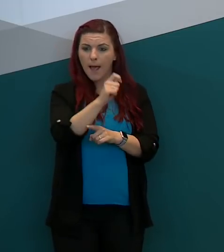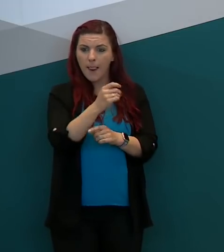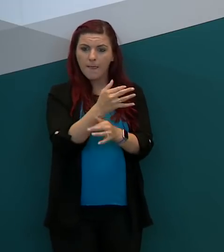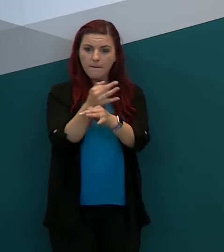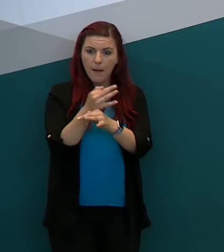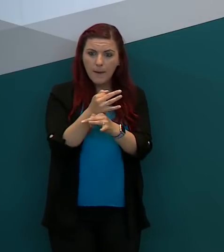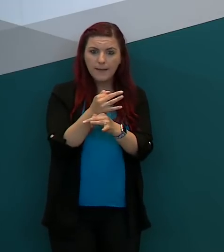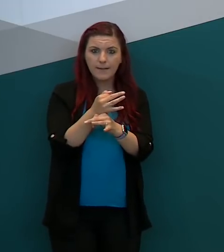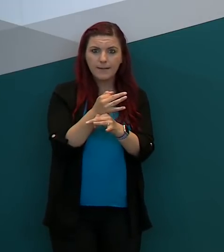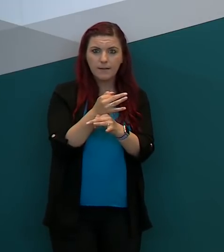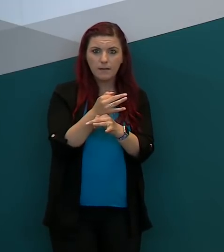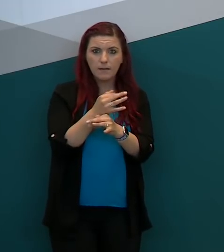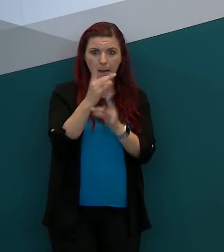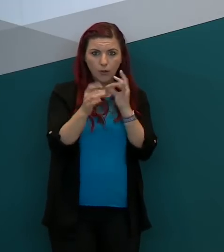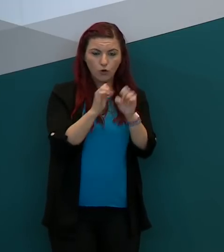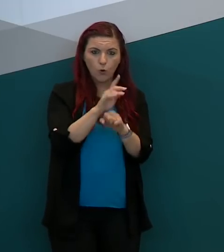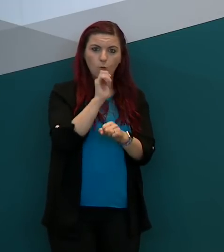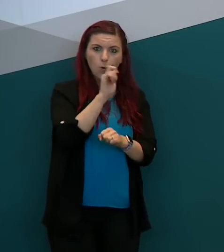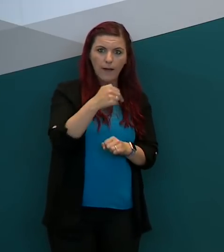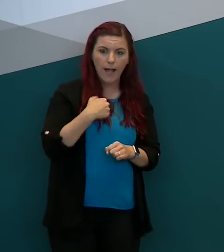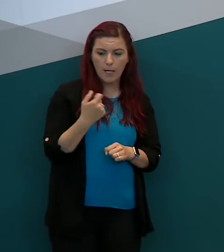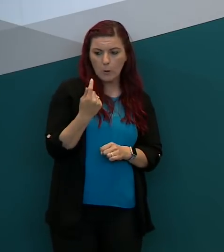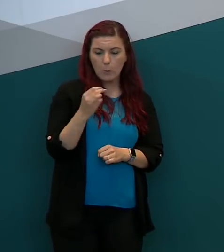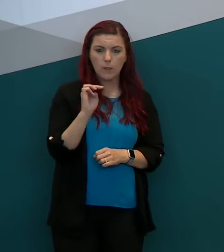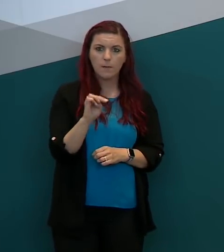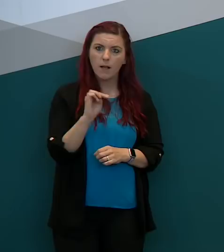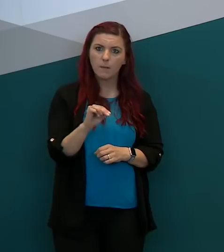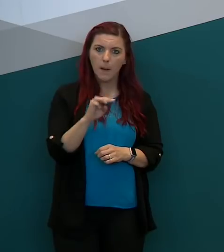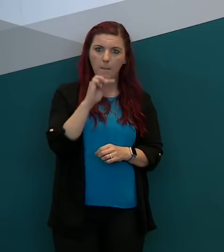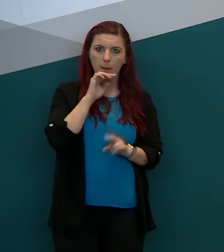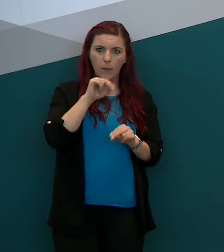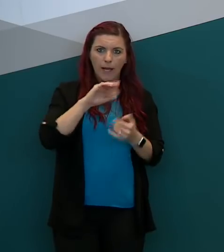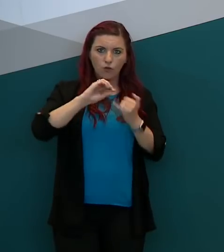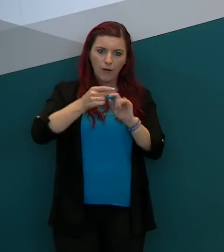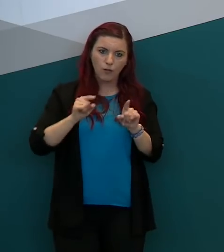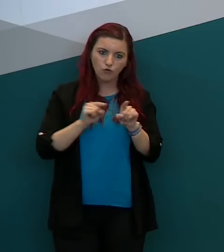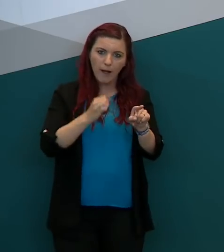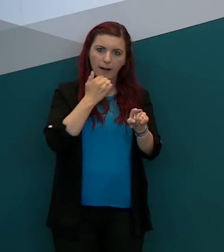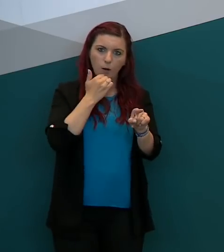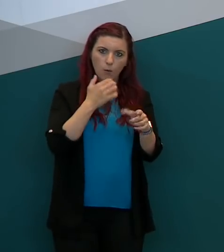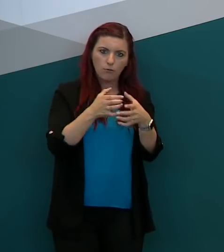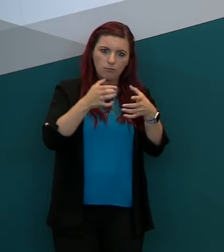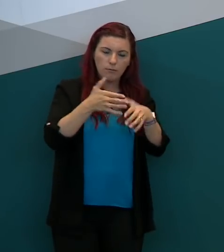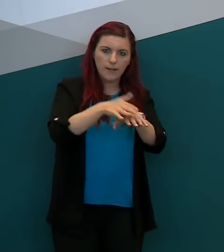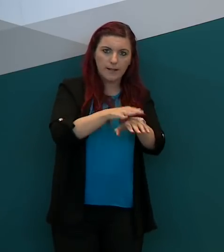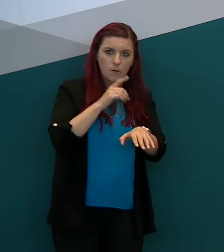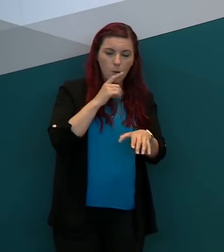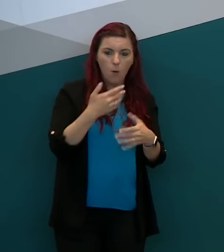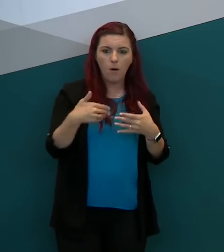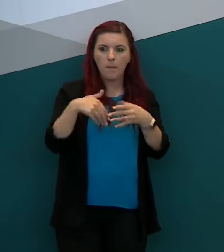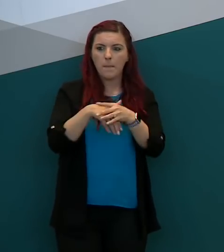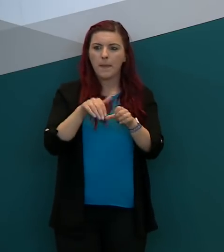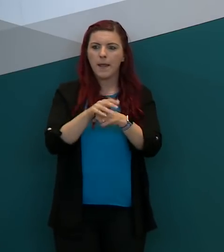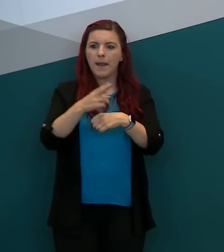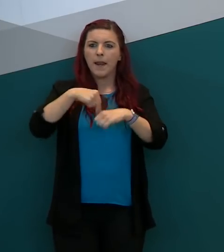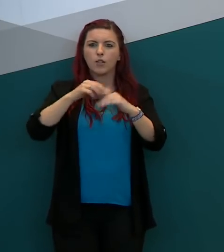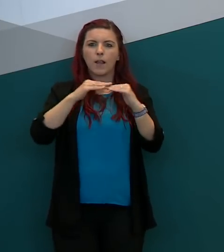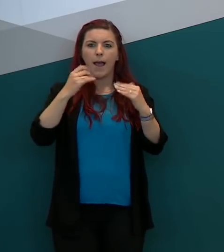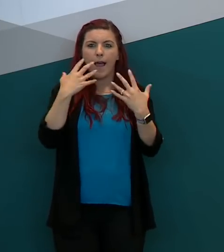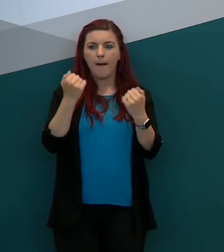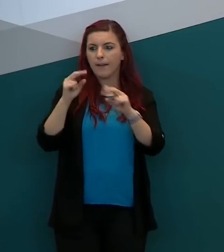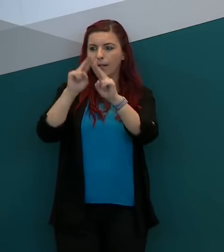to us as early as possible, so we can track that. We're part then at a national level of an